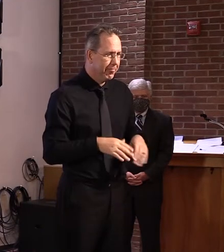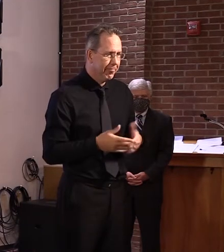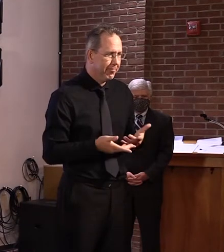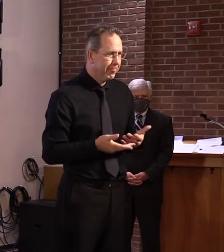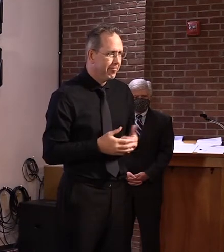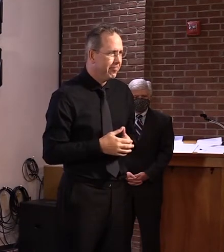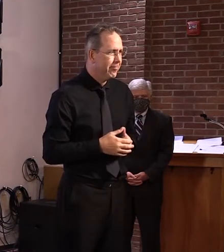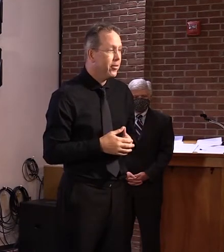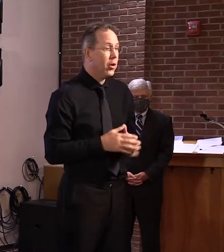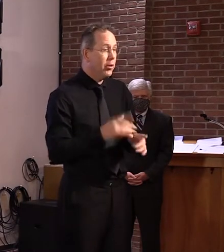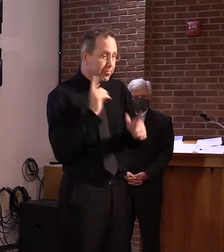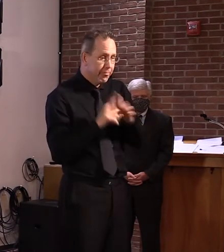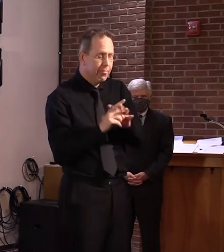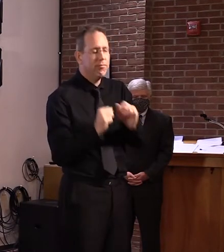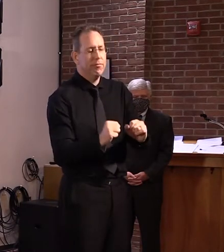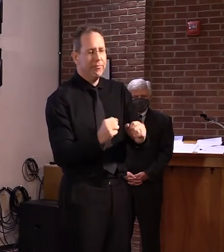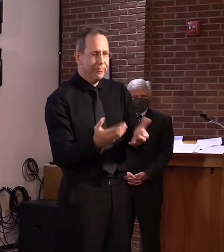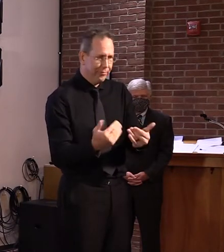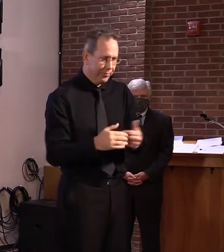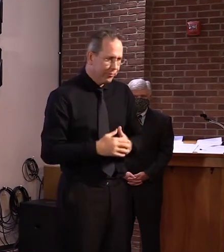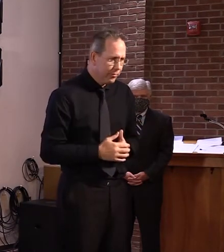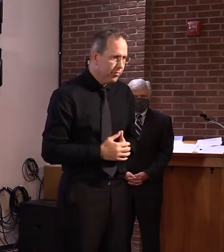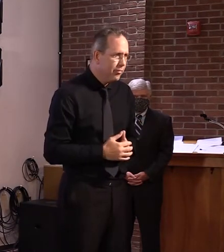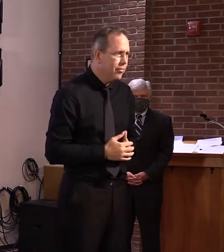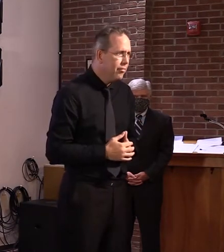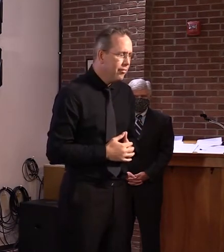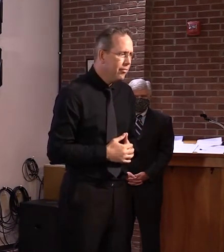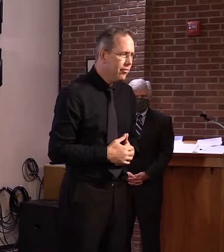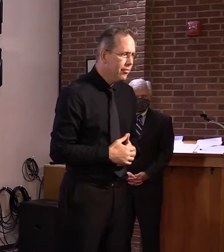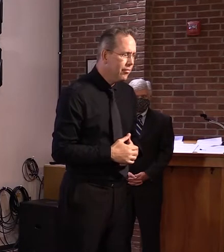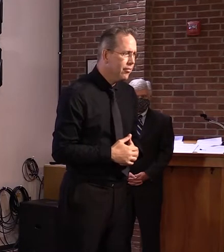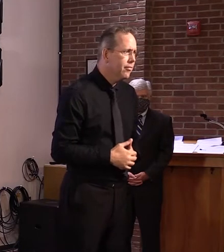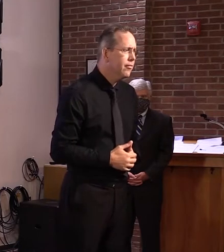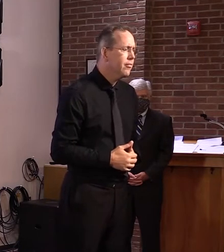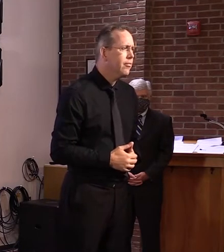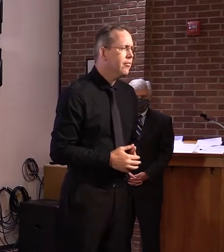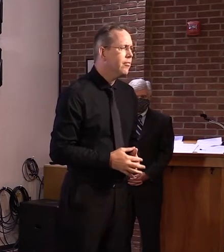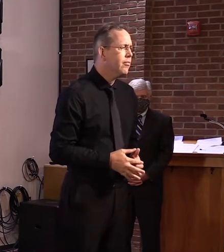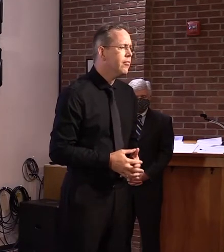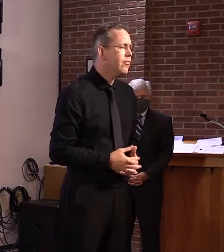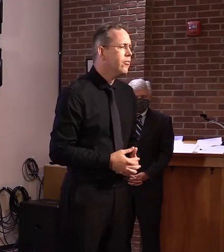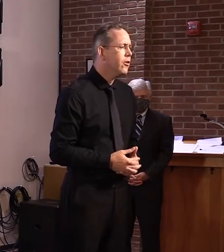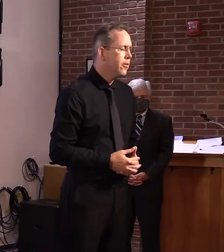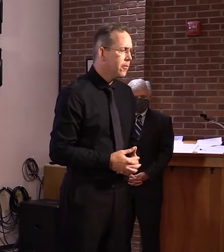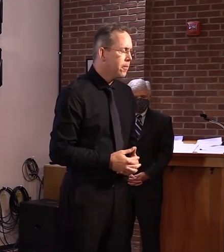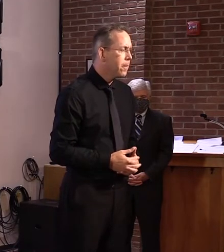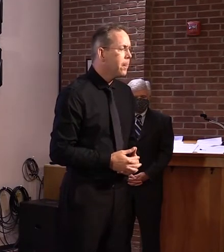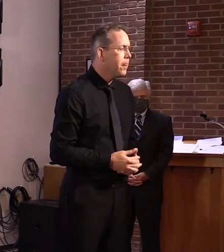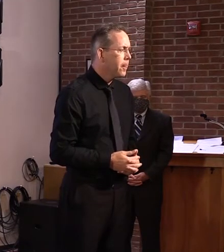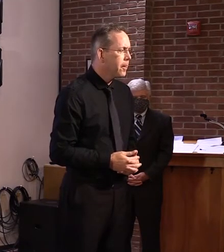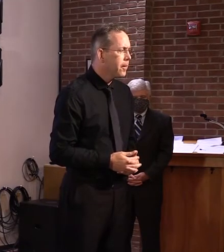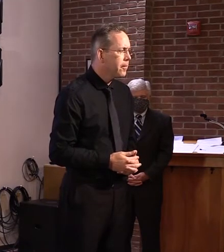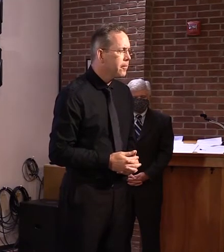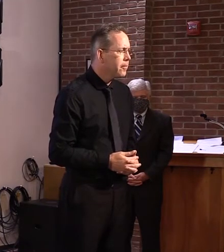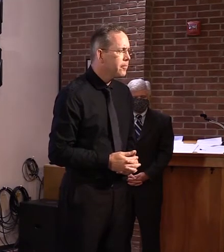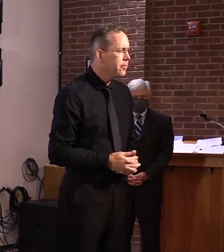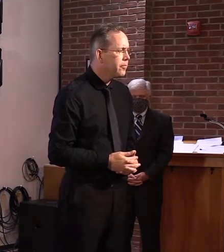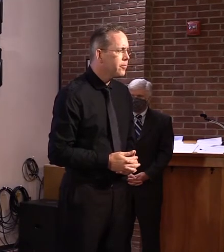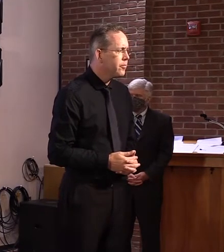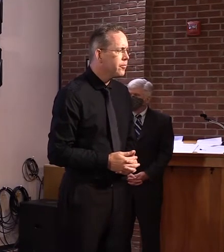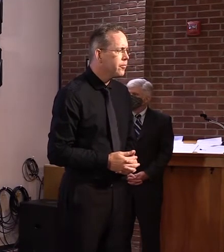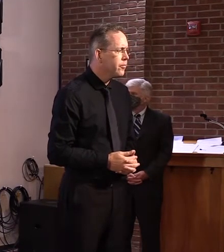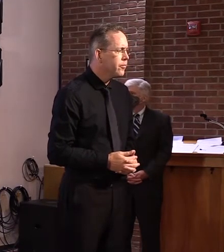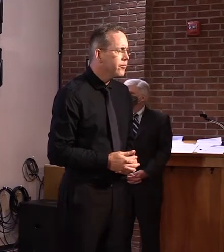Okay. Hi, Governor. Oh. Go ahead. Go ahead, Greg. Hi, Governor. I was told on Friday that I'd get